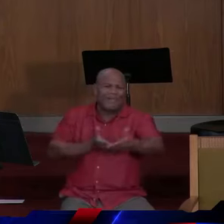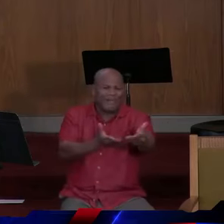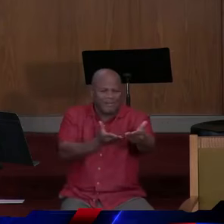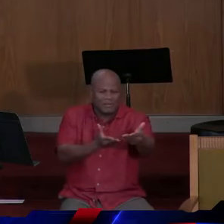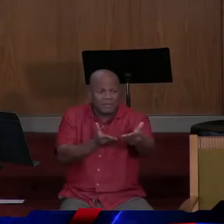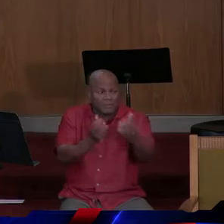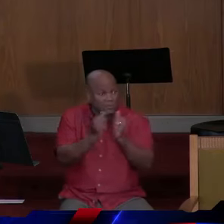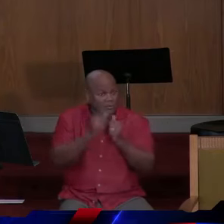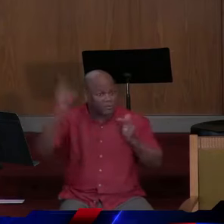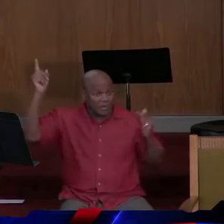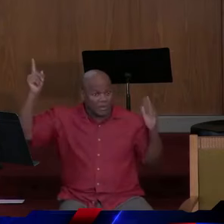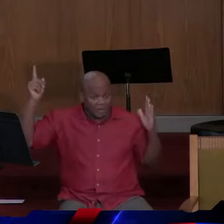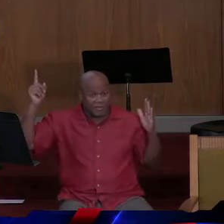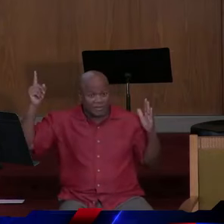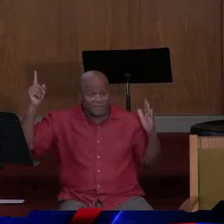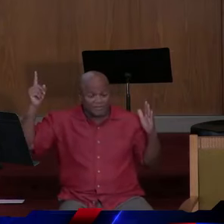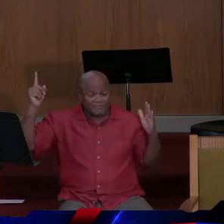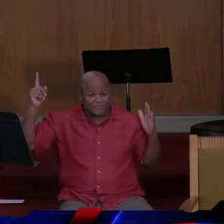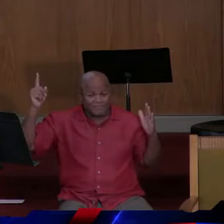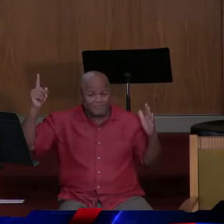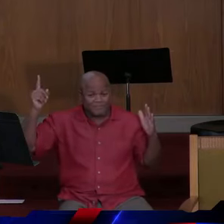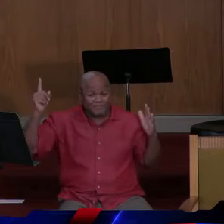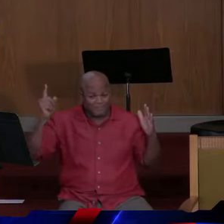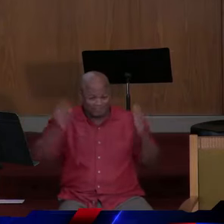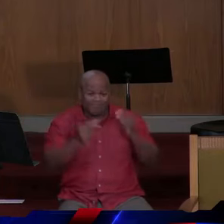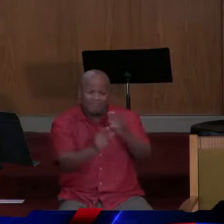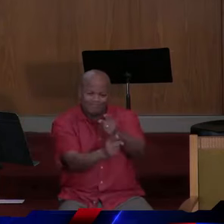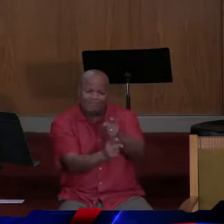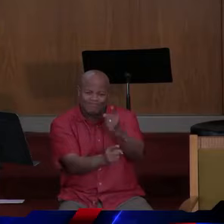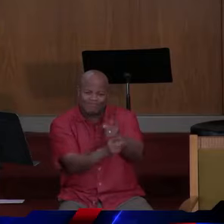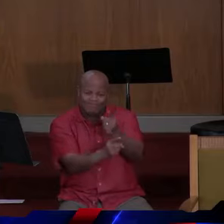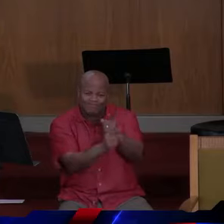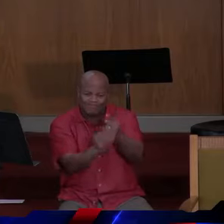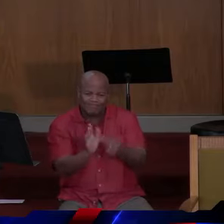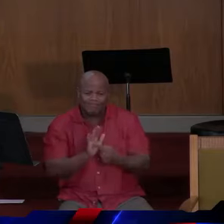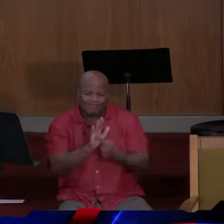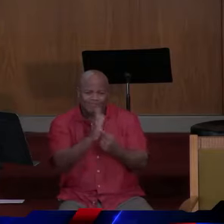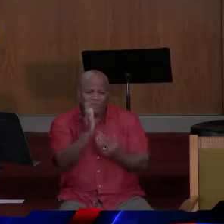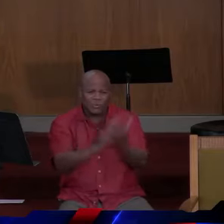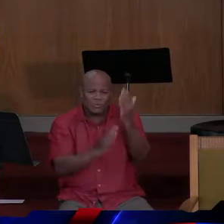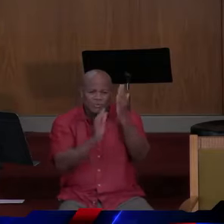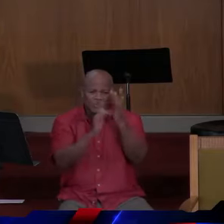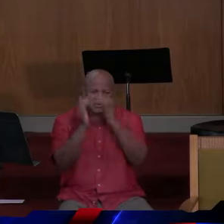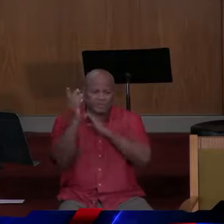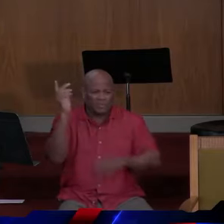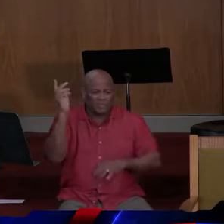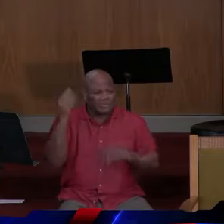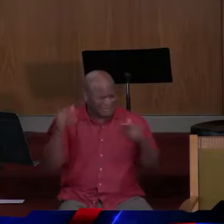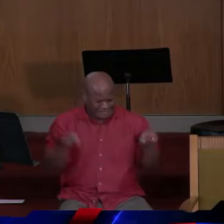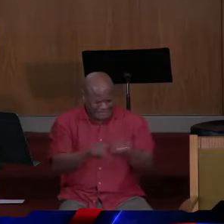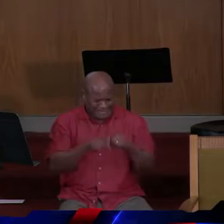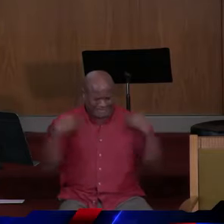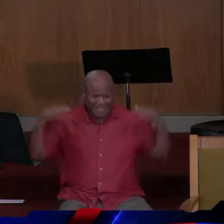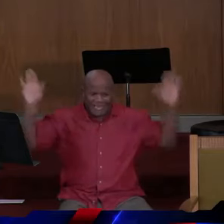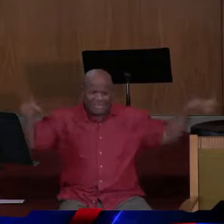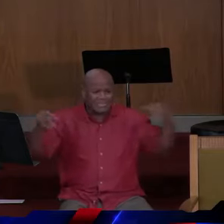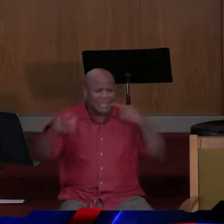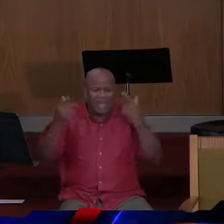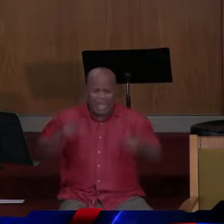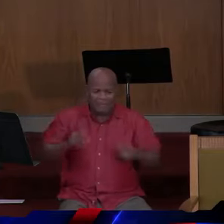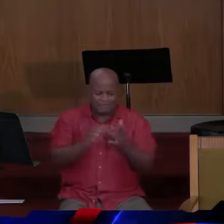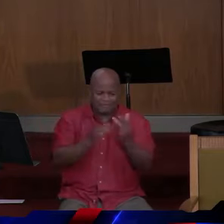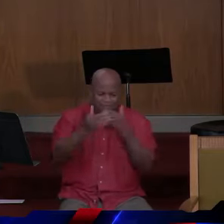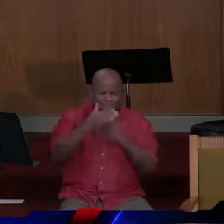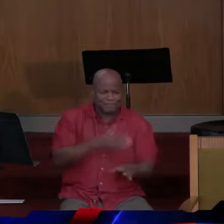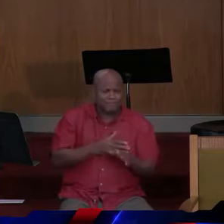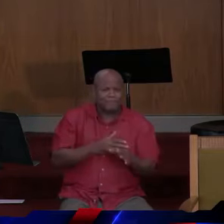with God that justifies us through his suffering. Even the angel said it when he was born.